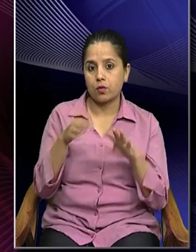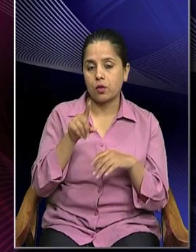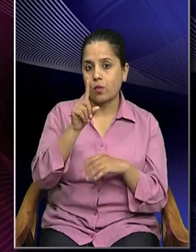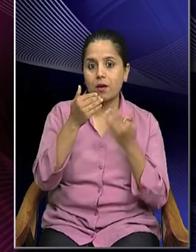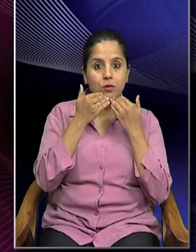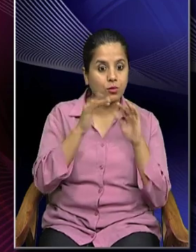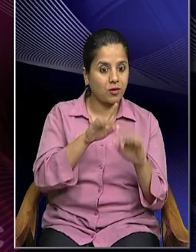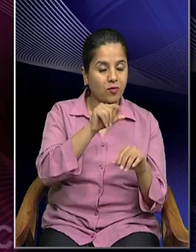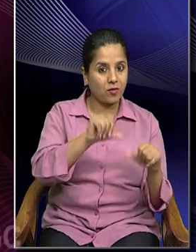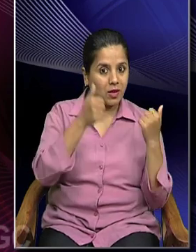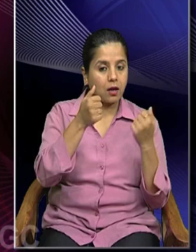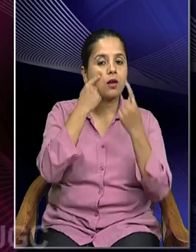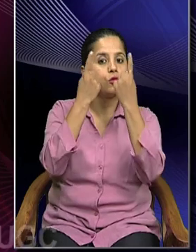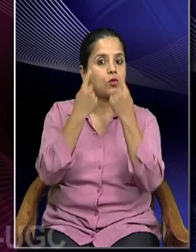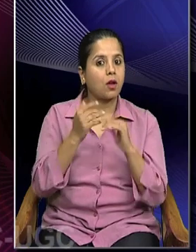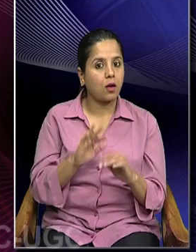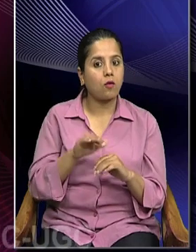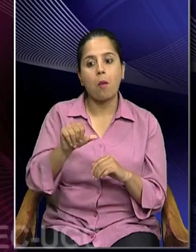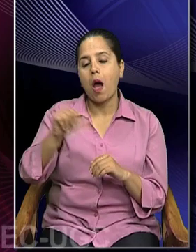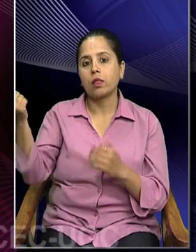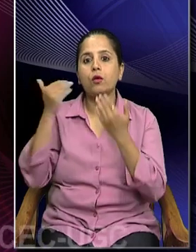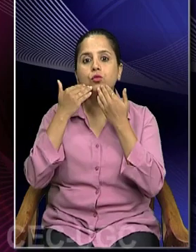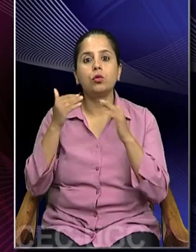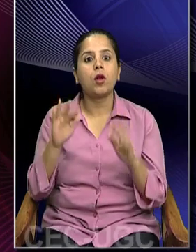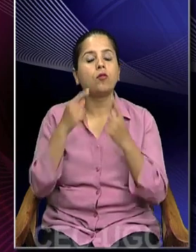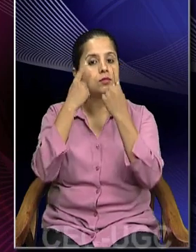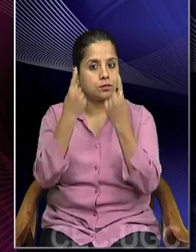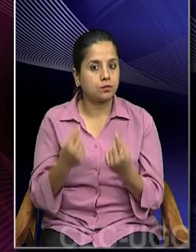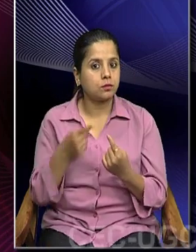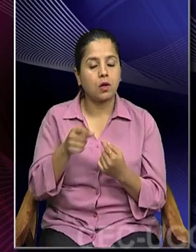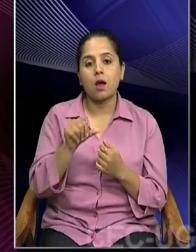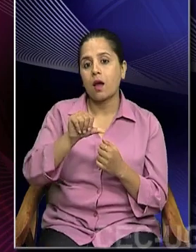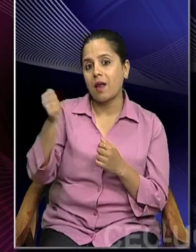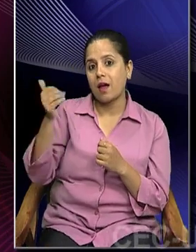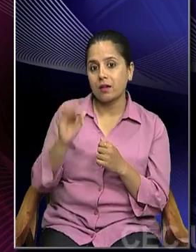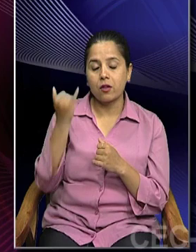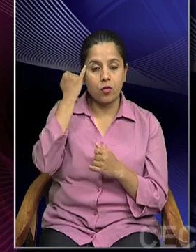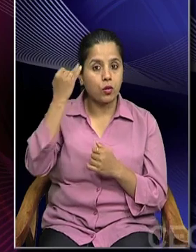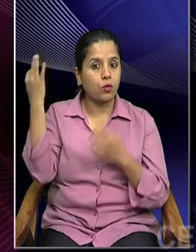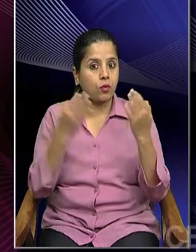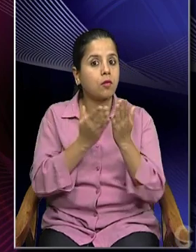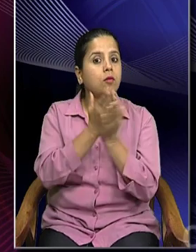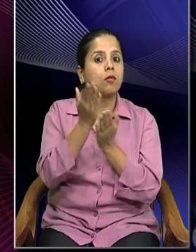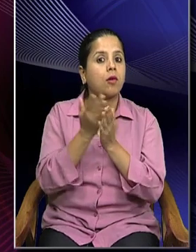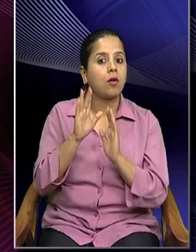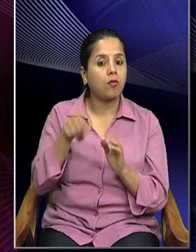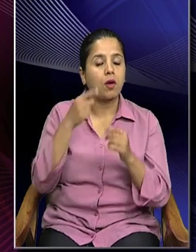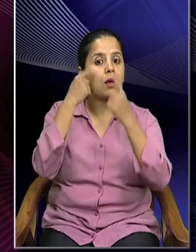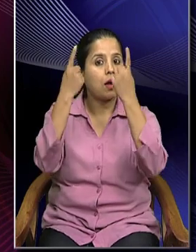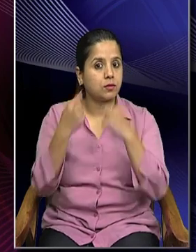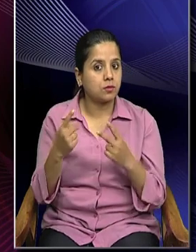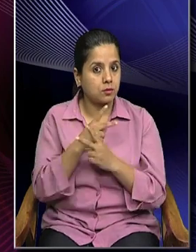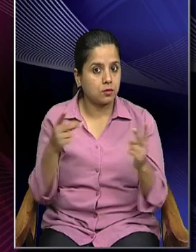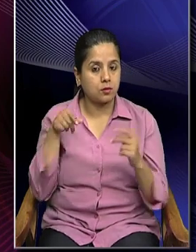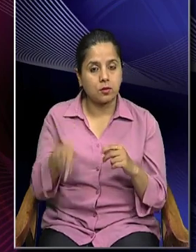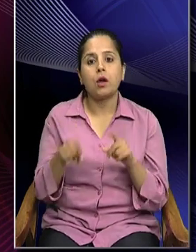student is evaluated by another student. There is another innovative method of assessment, that